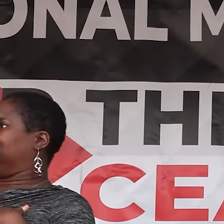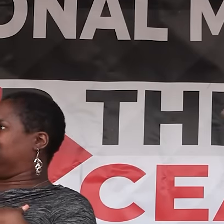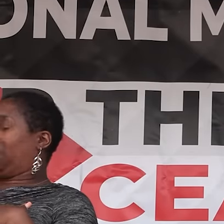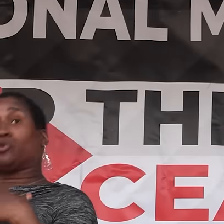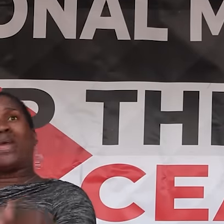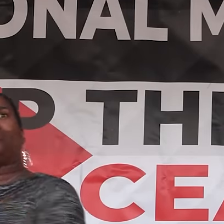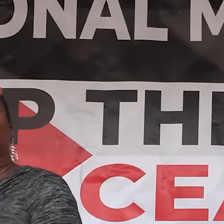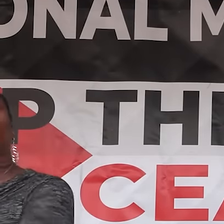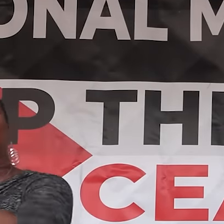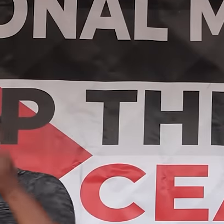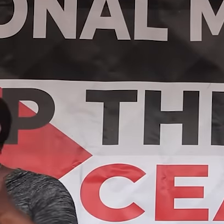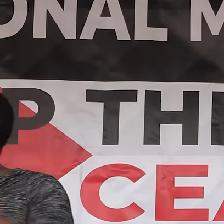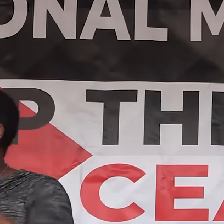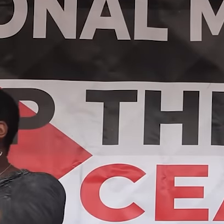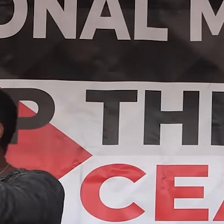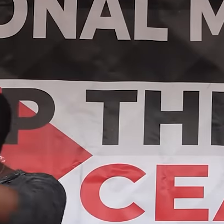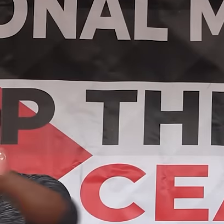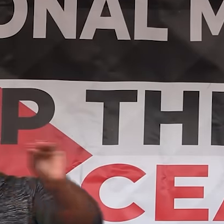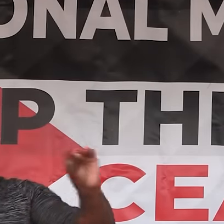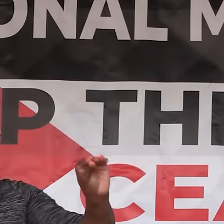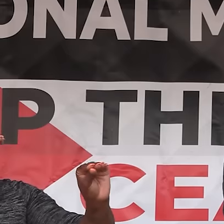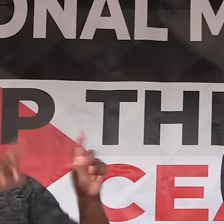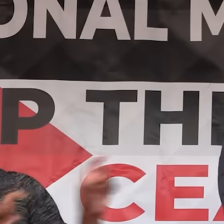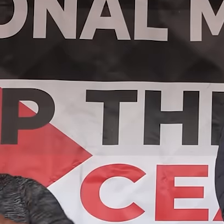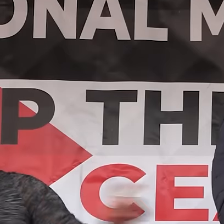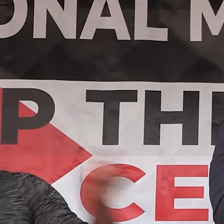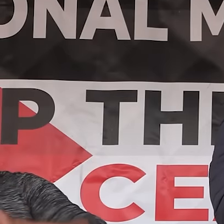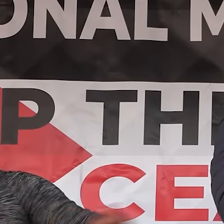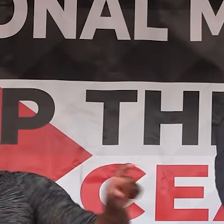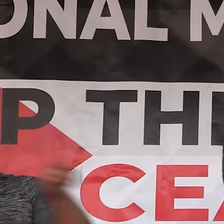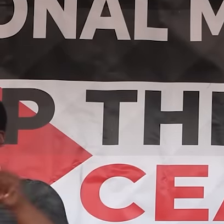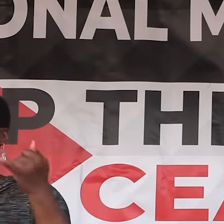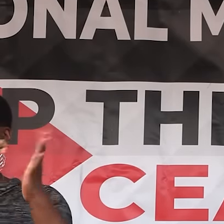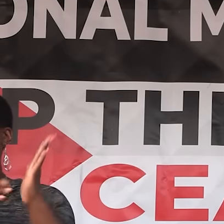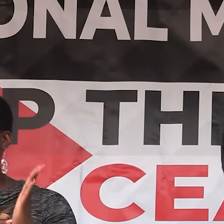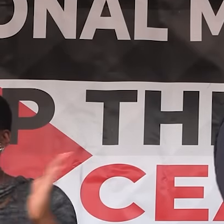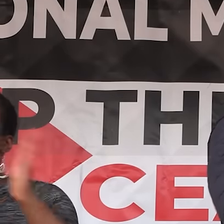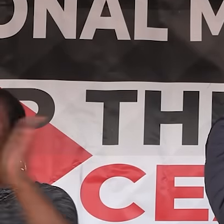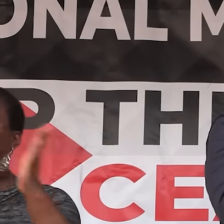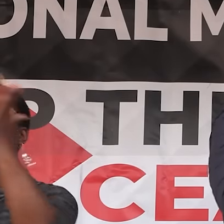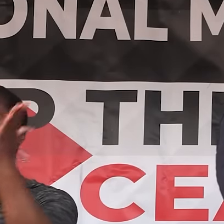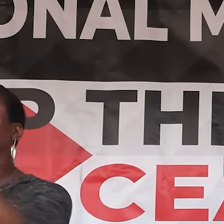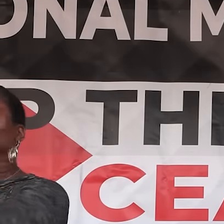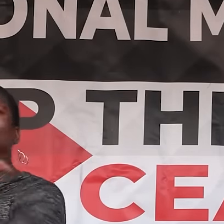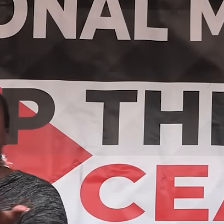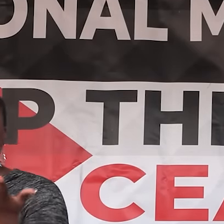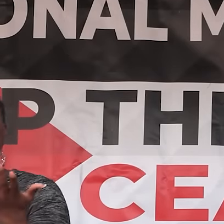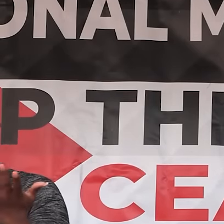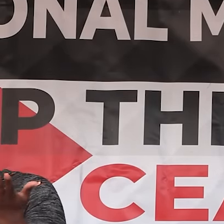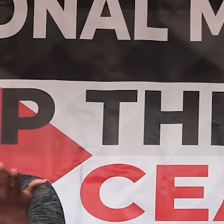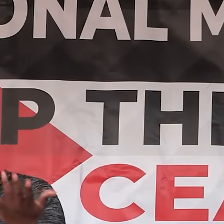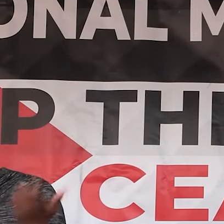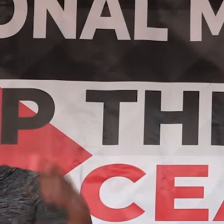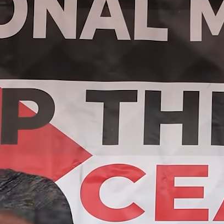Do not stop what you are doing. Continue your work on social media. Continue to donate wisely. Continue to